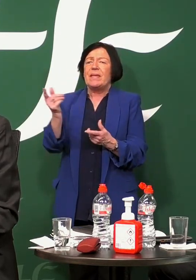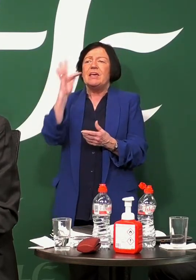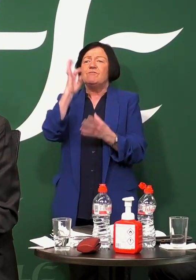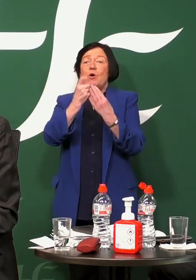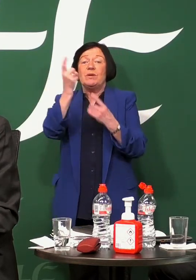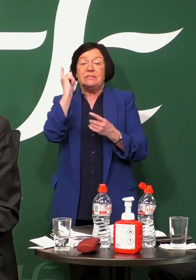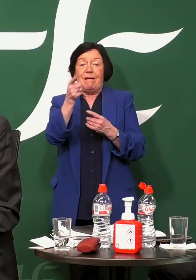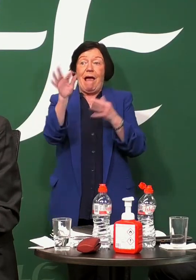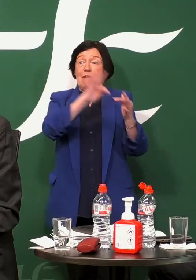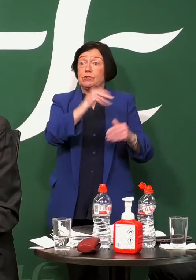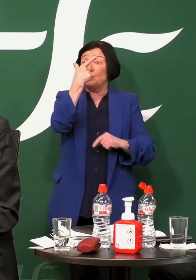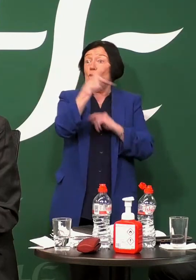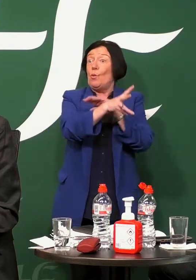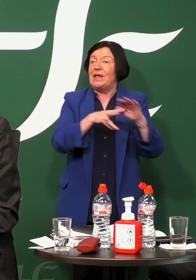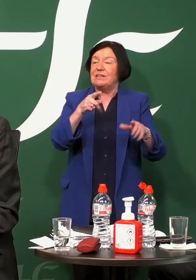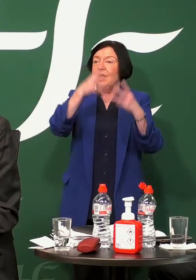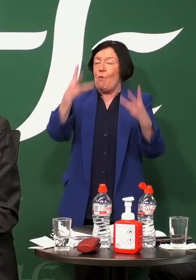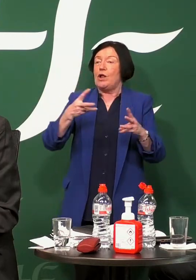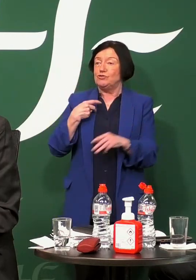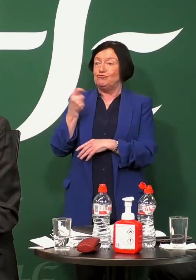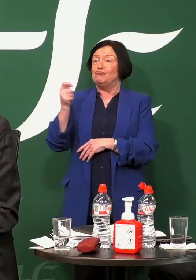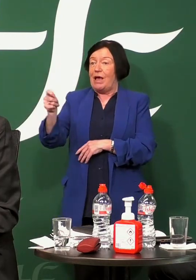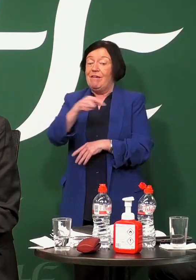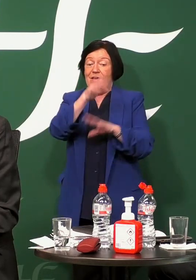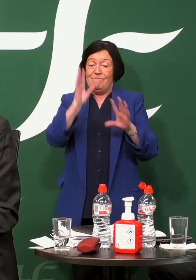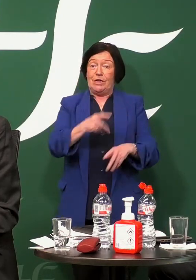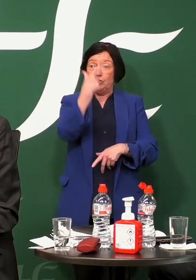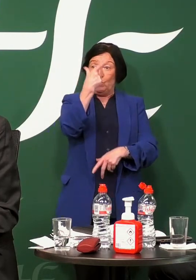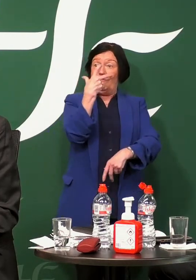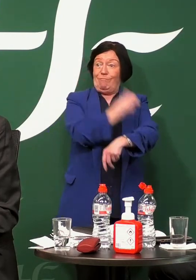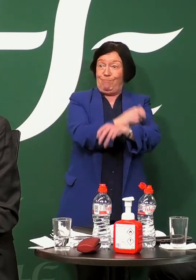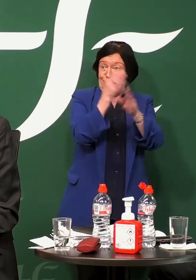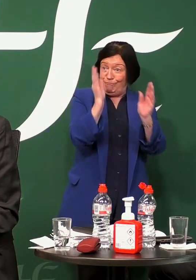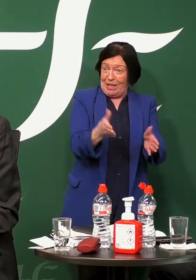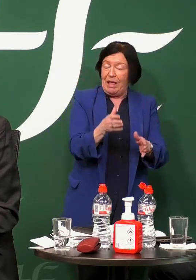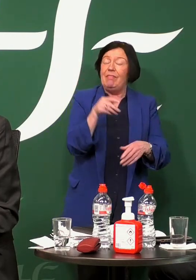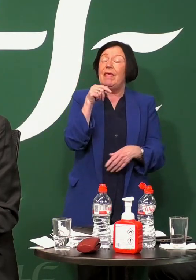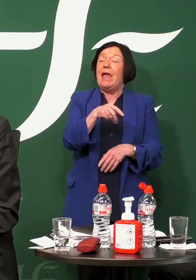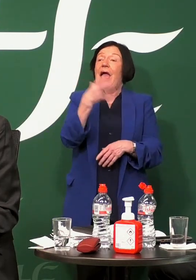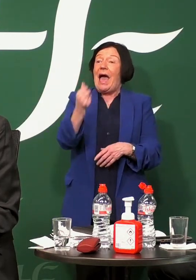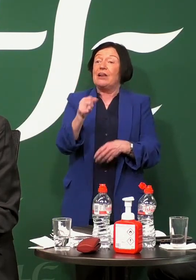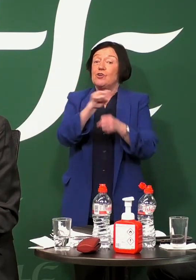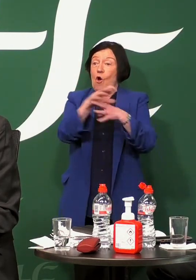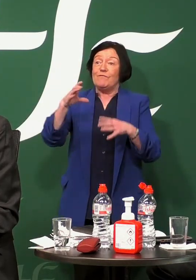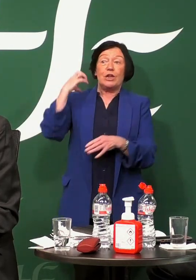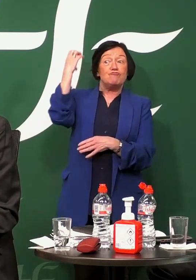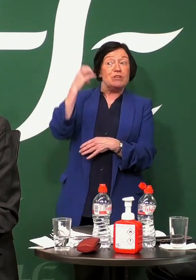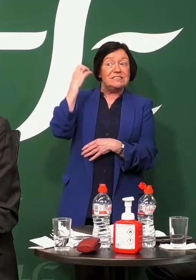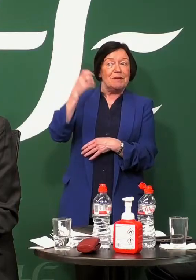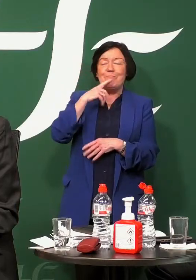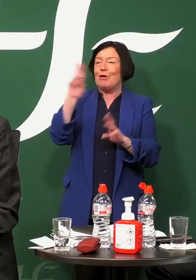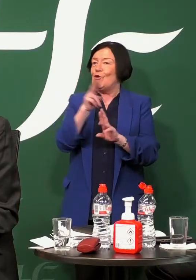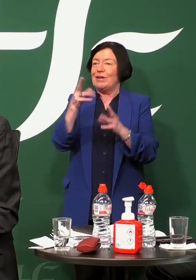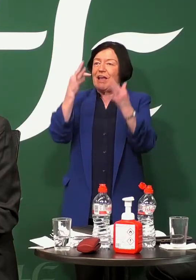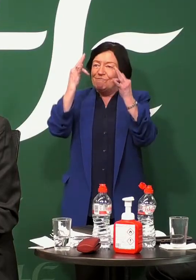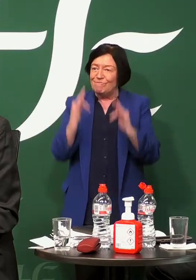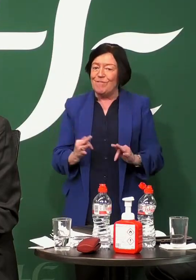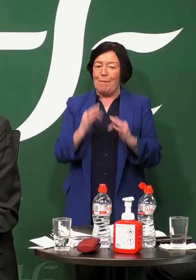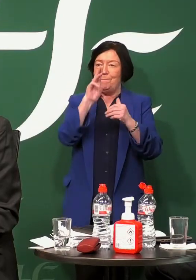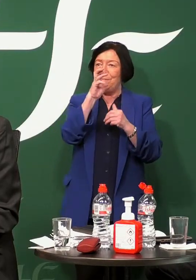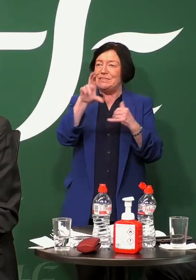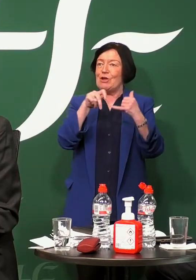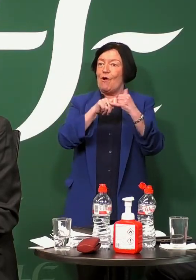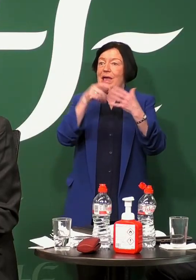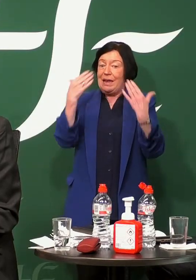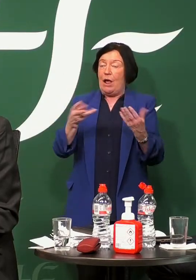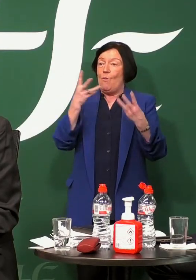it after 2 weeks because they wanted to travel. They've had their 2 doses. Then they had COVID at Christmas, but they couldn't get a confirmatory PCR. And